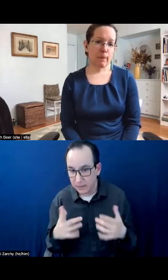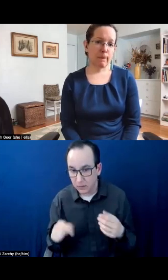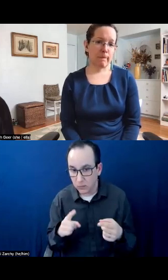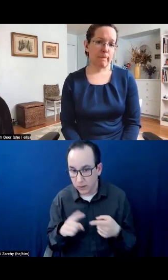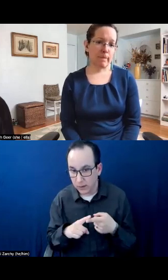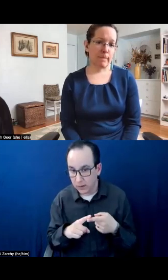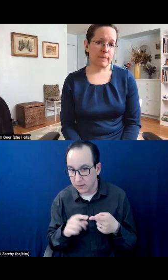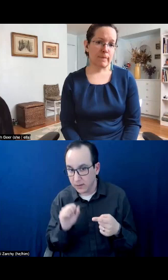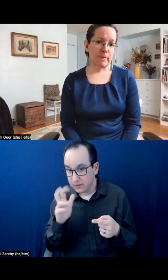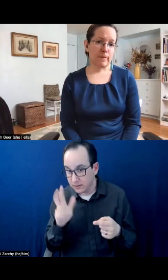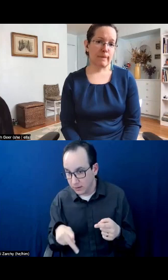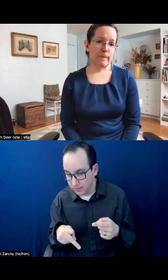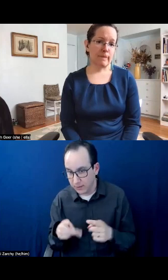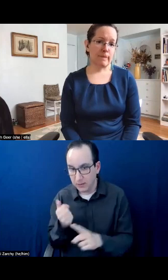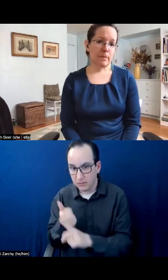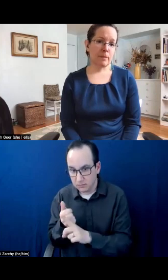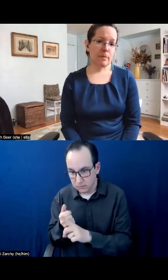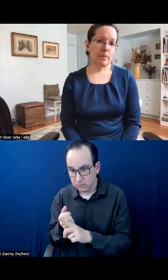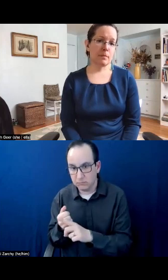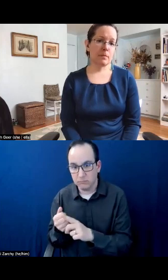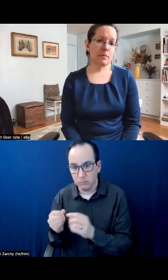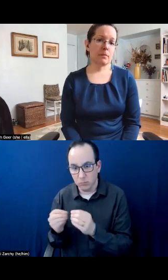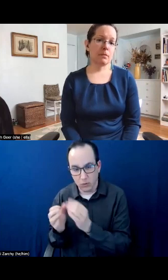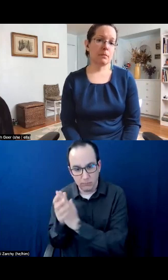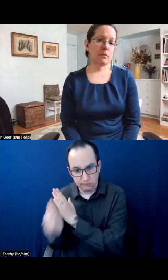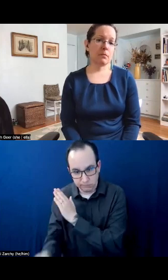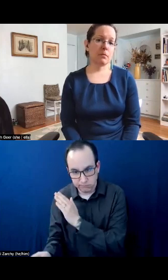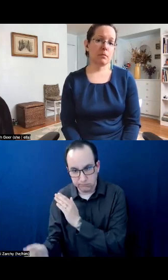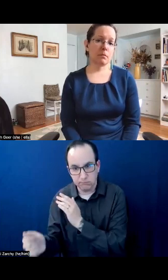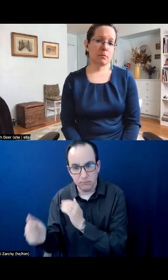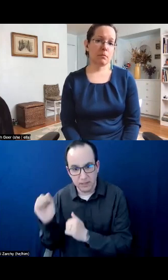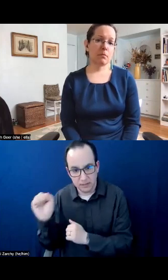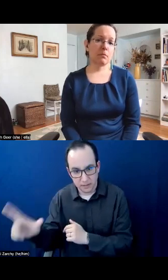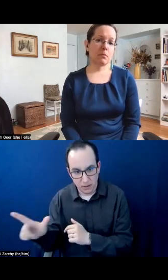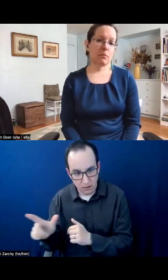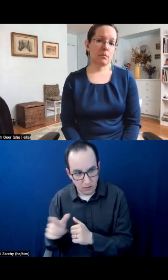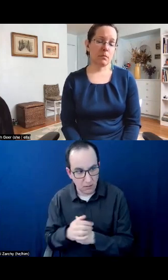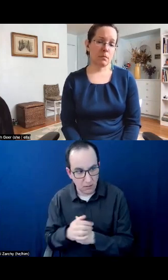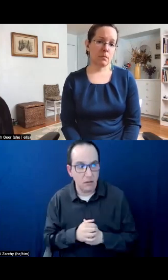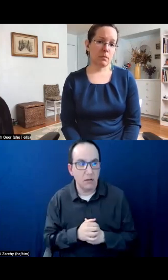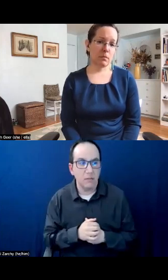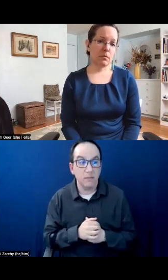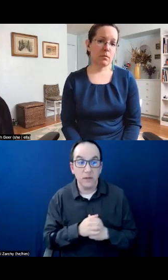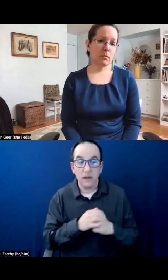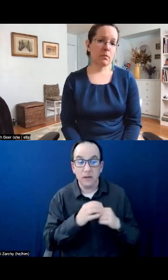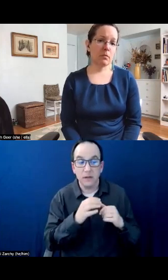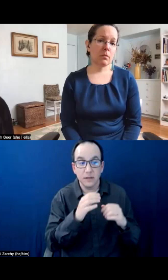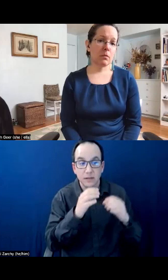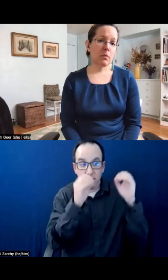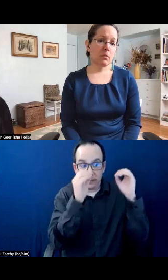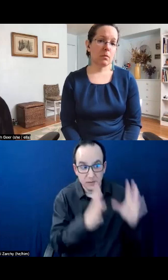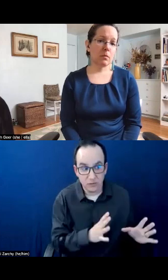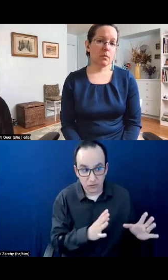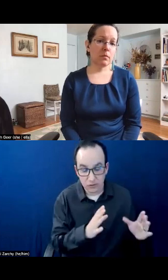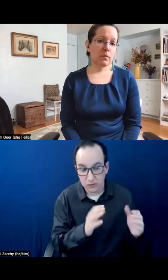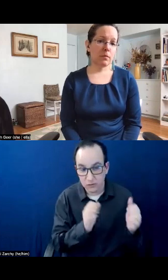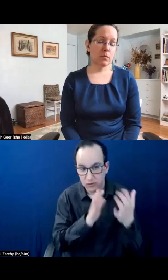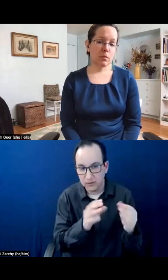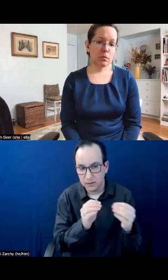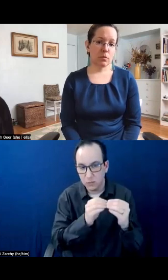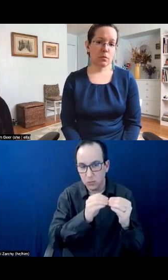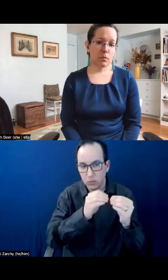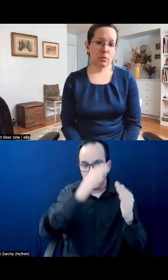A different structure that I have seen related with SLPs who are fluent in ASL.